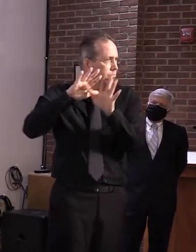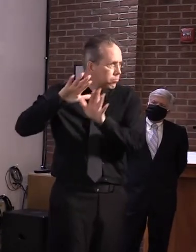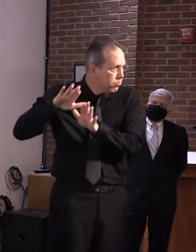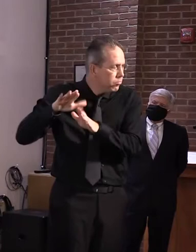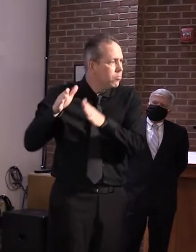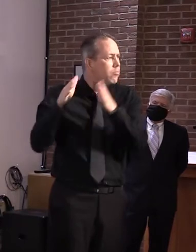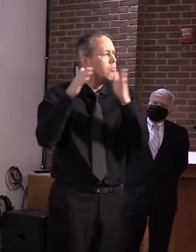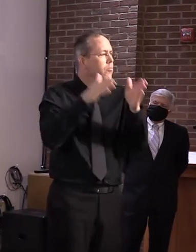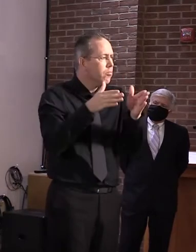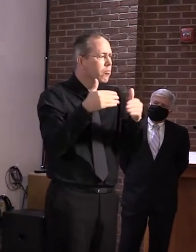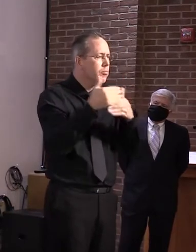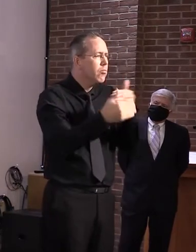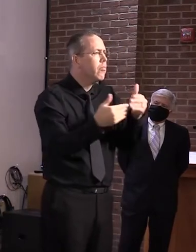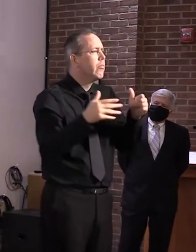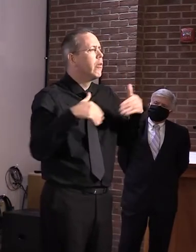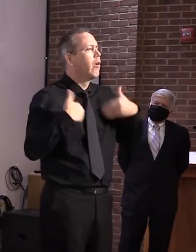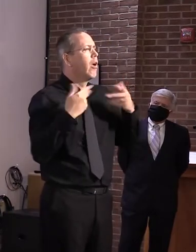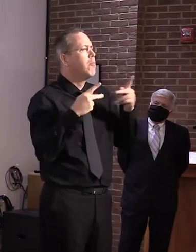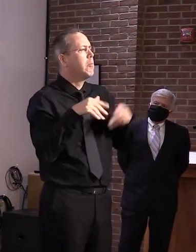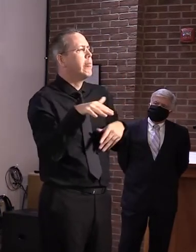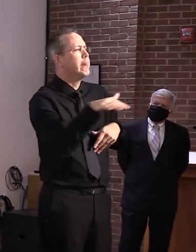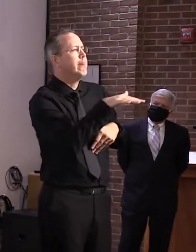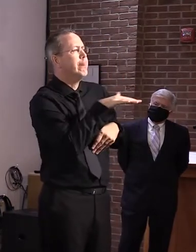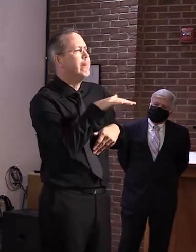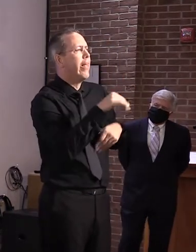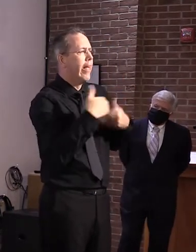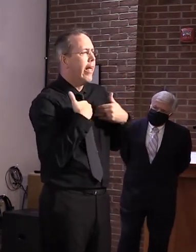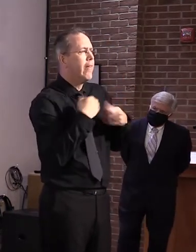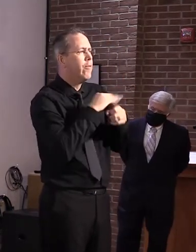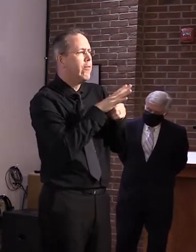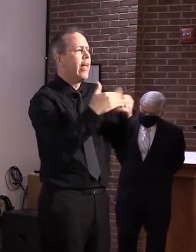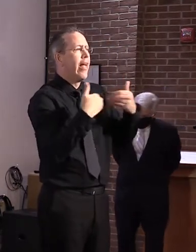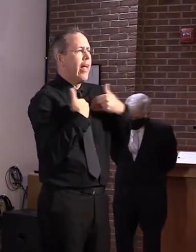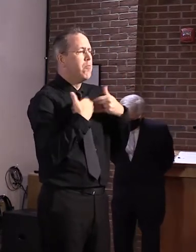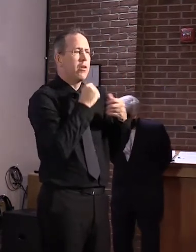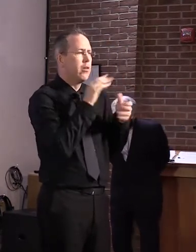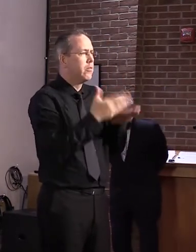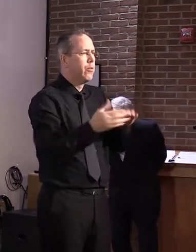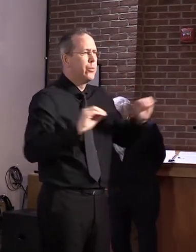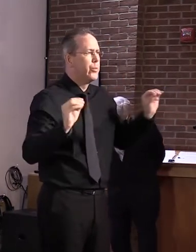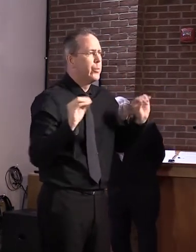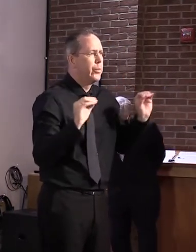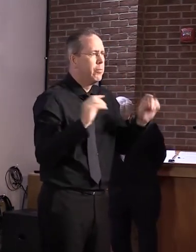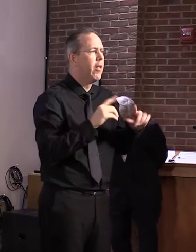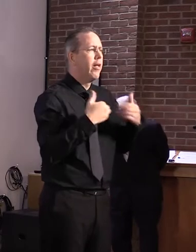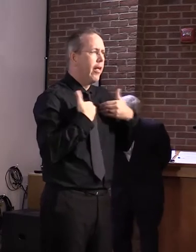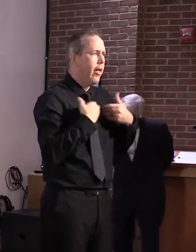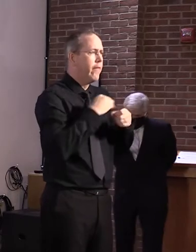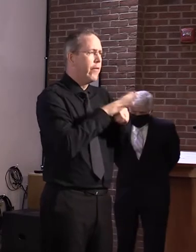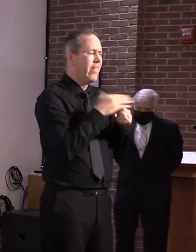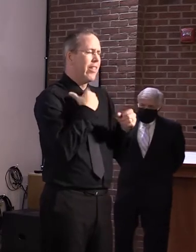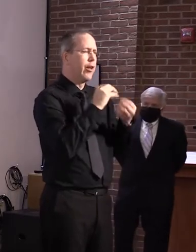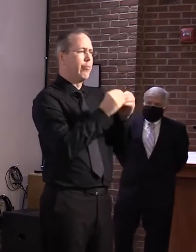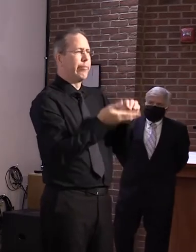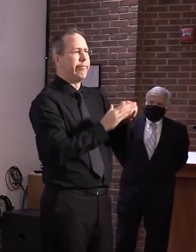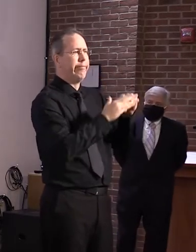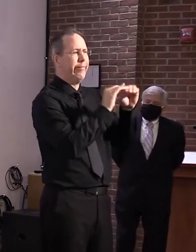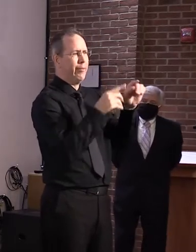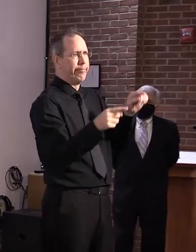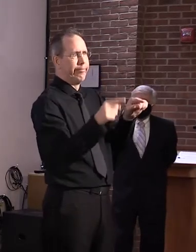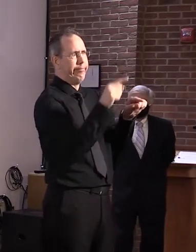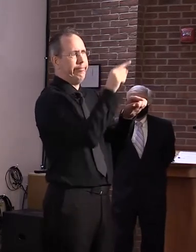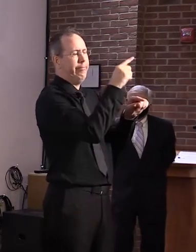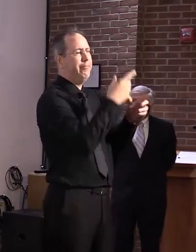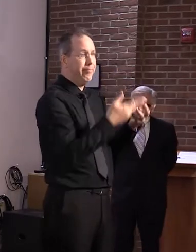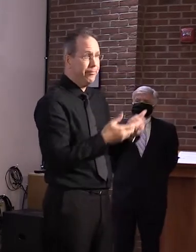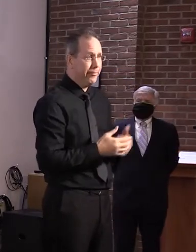country. A lot of the countries had very bad experiences in the long-term care and correctional facilities,